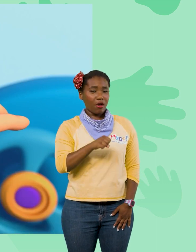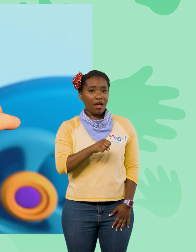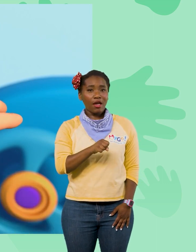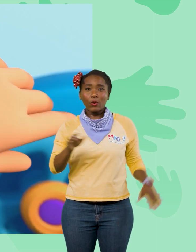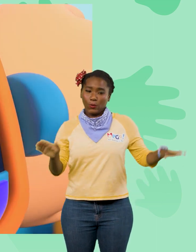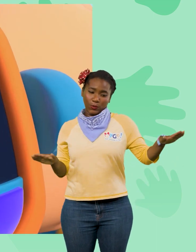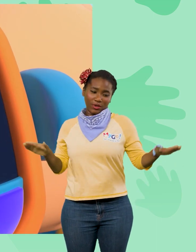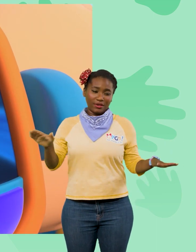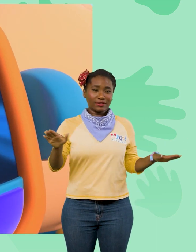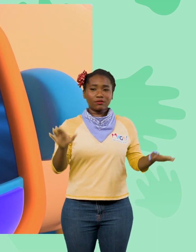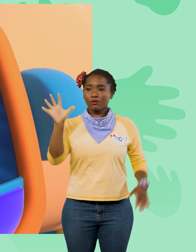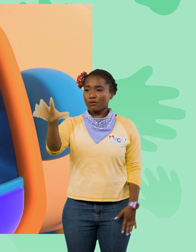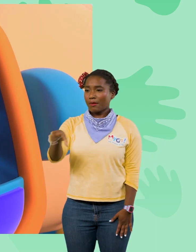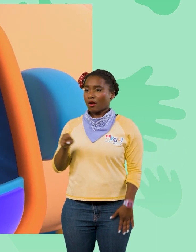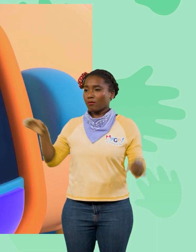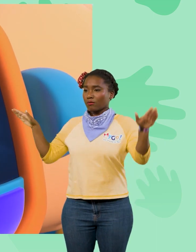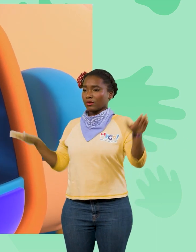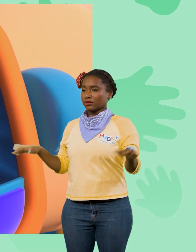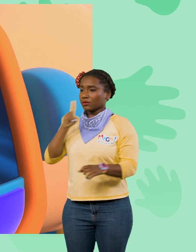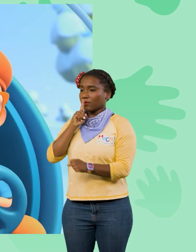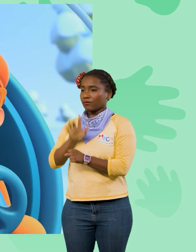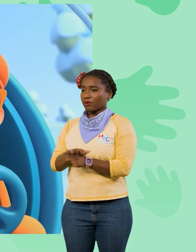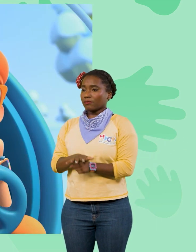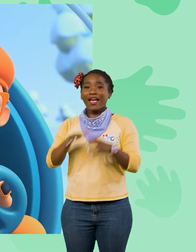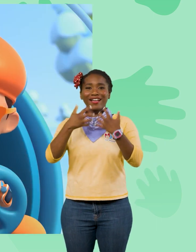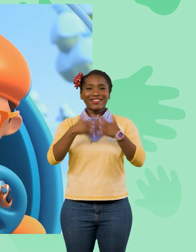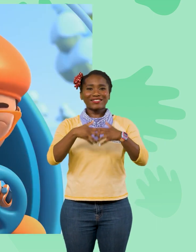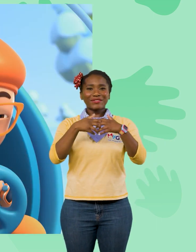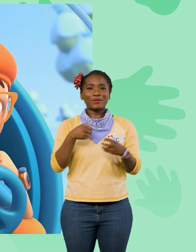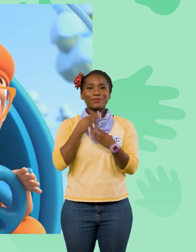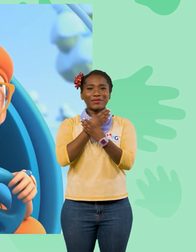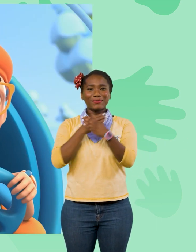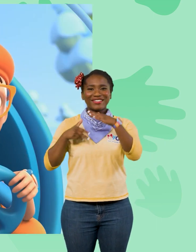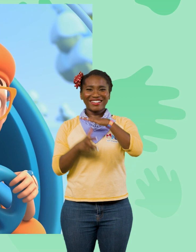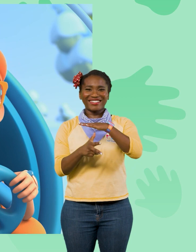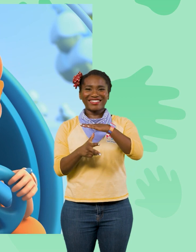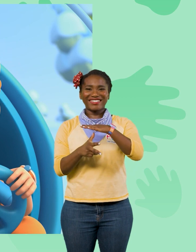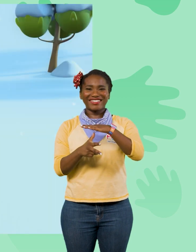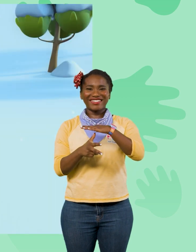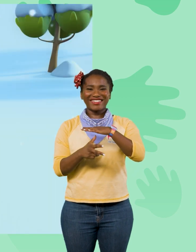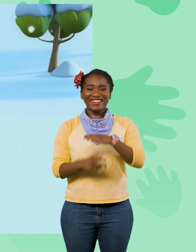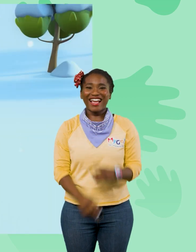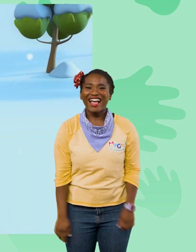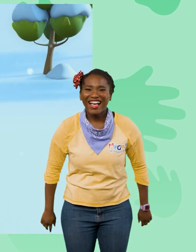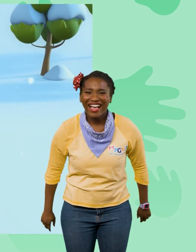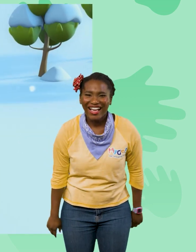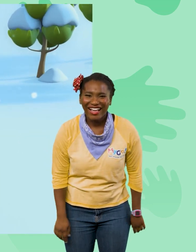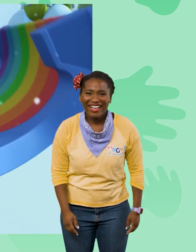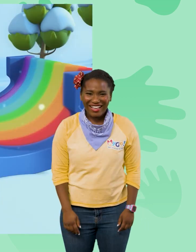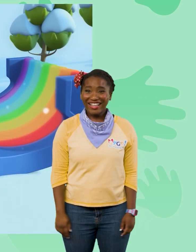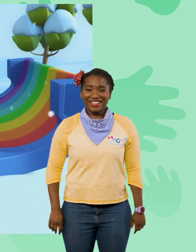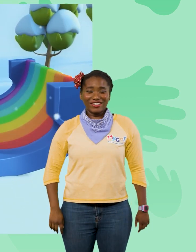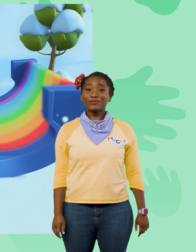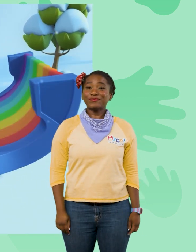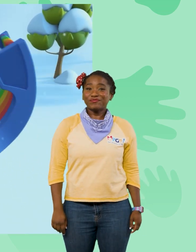arm and wings. Grabber arm, wings, confirmed. Activate Blippi Station.